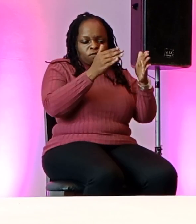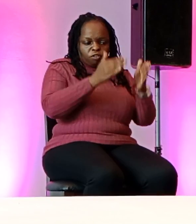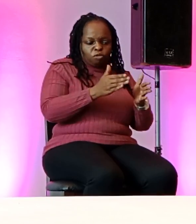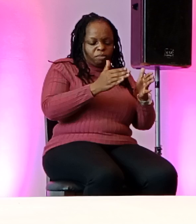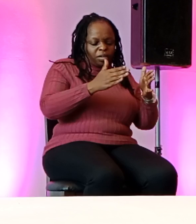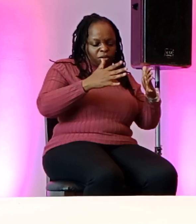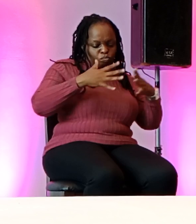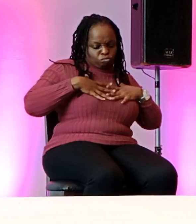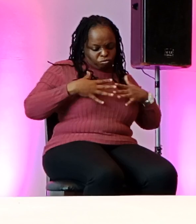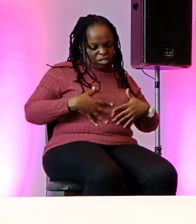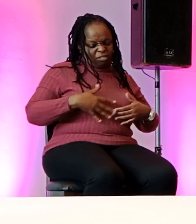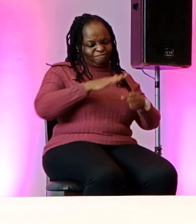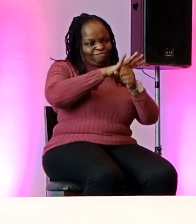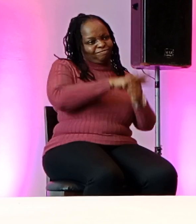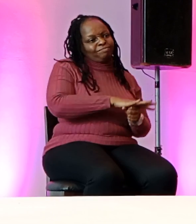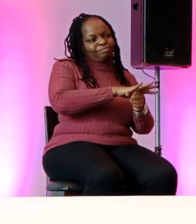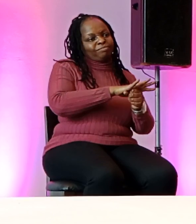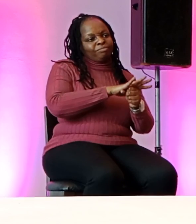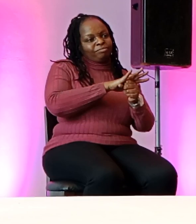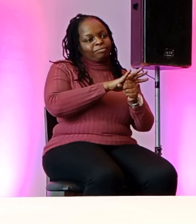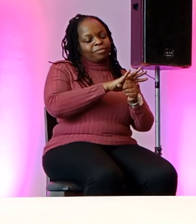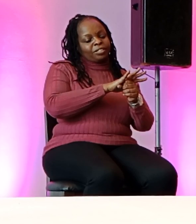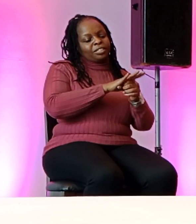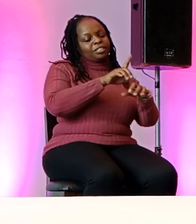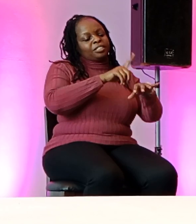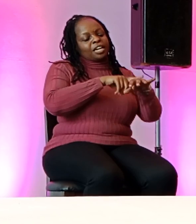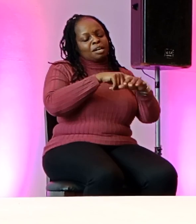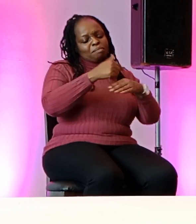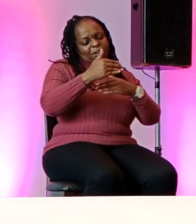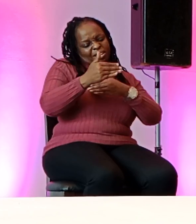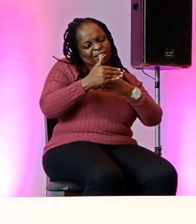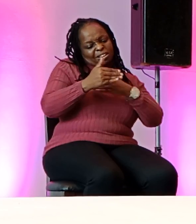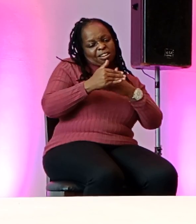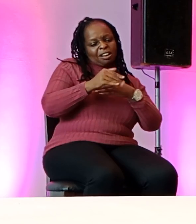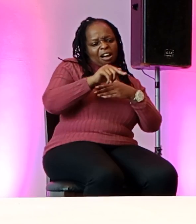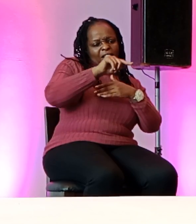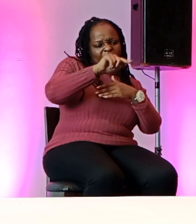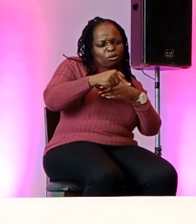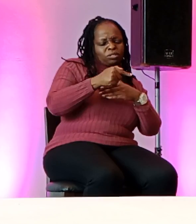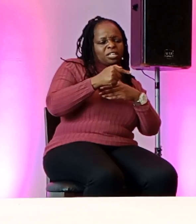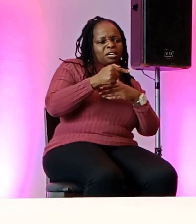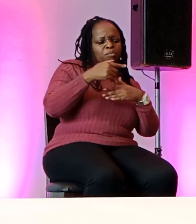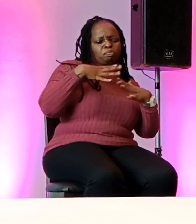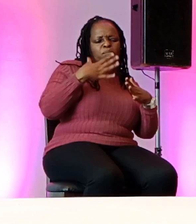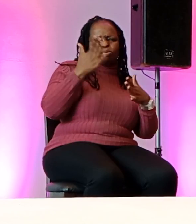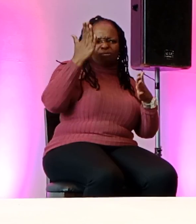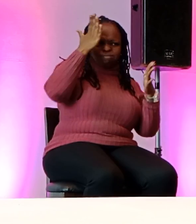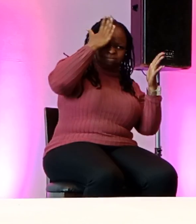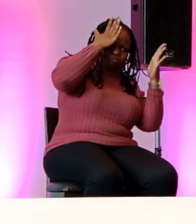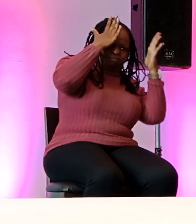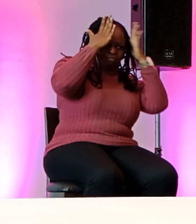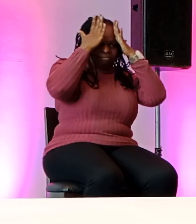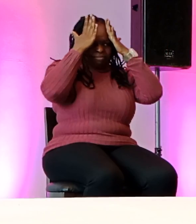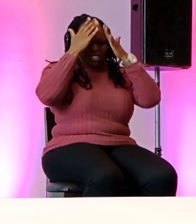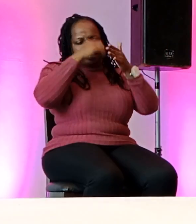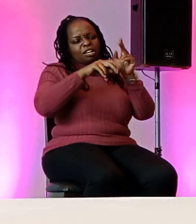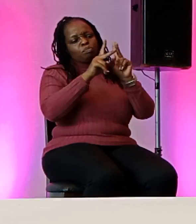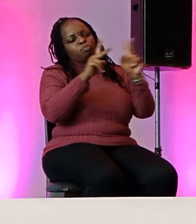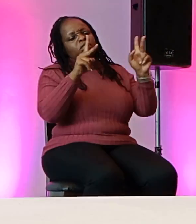has been trivialized. When you have close to 1,000 seriously injured in peaceful